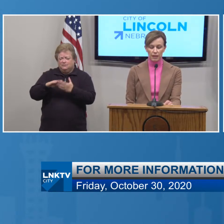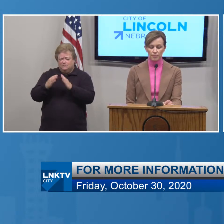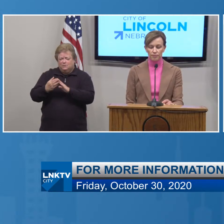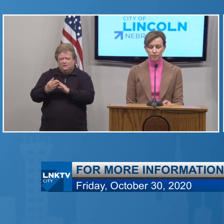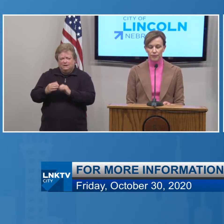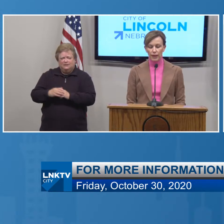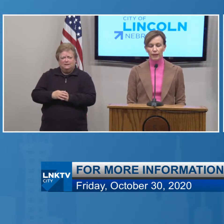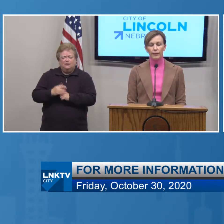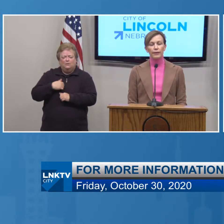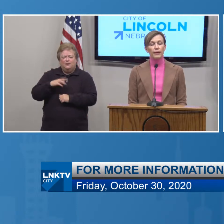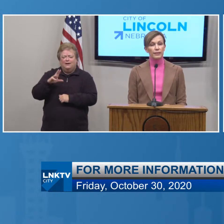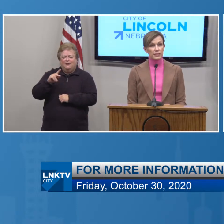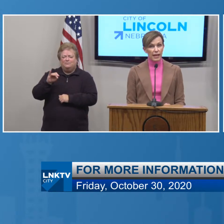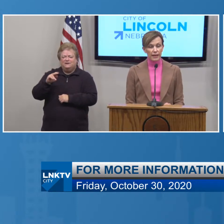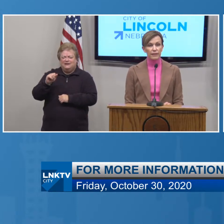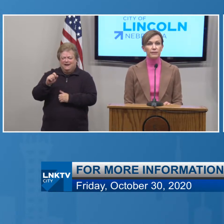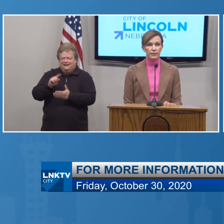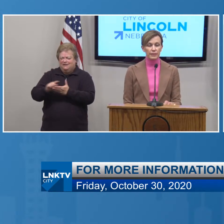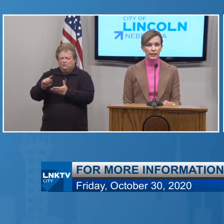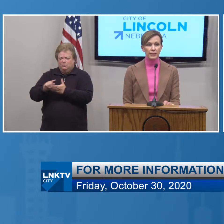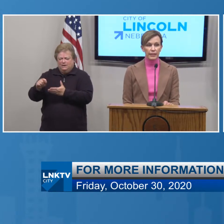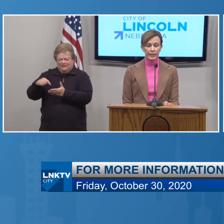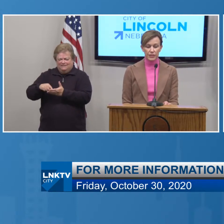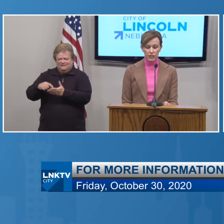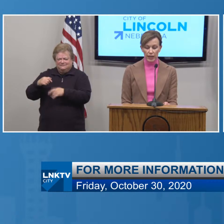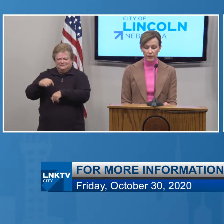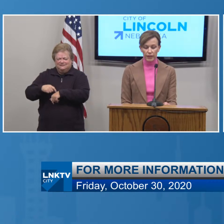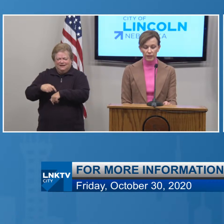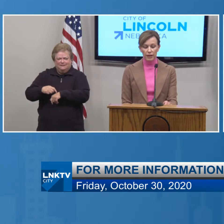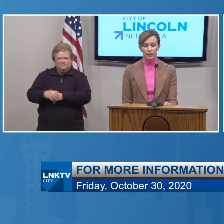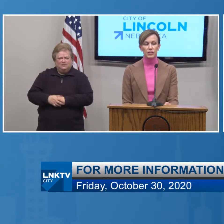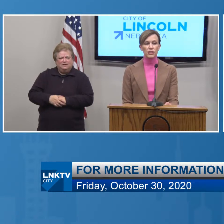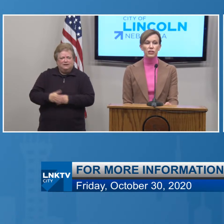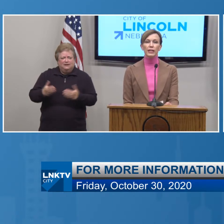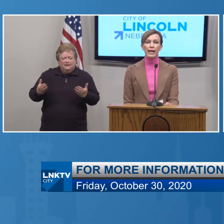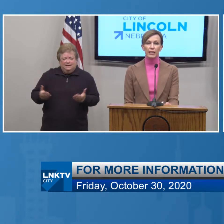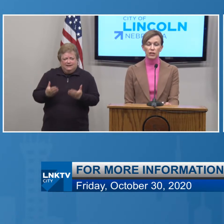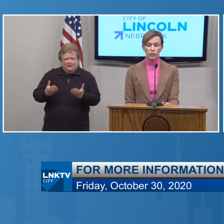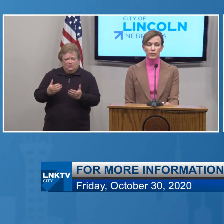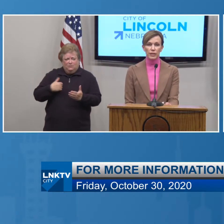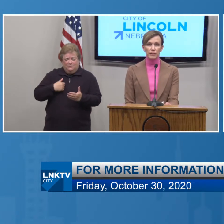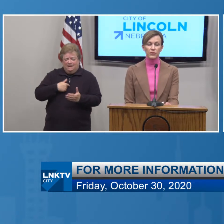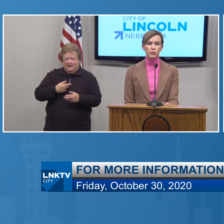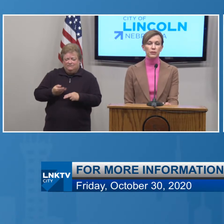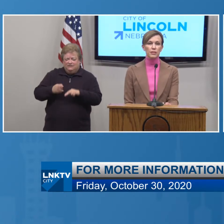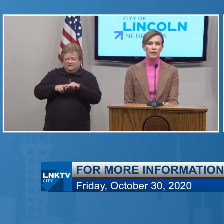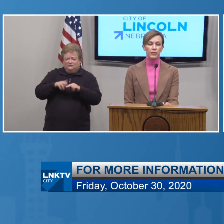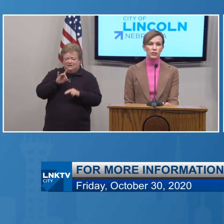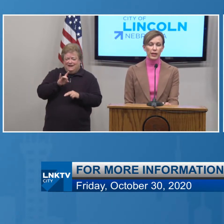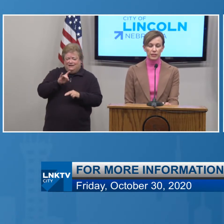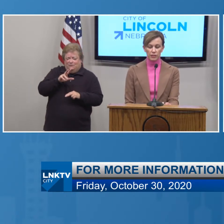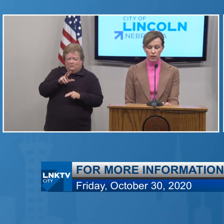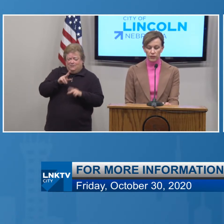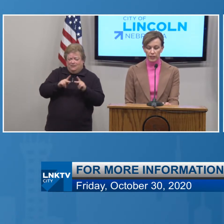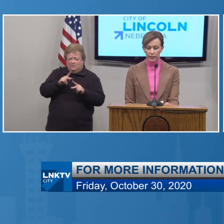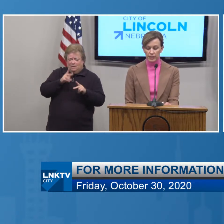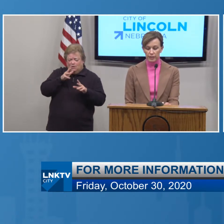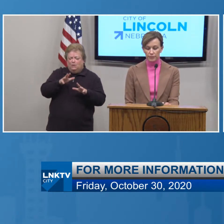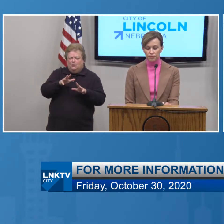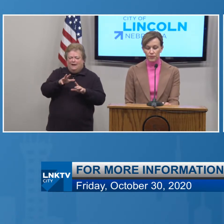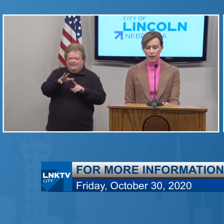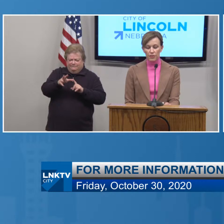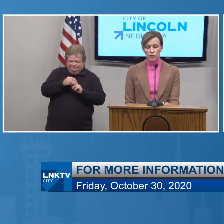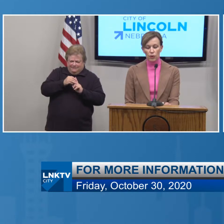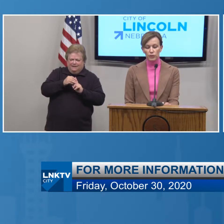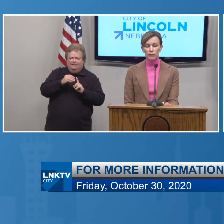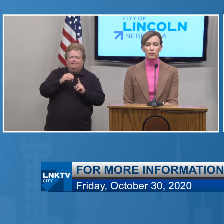about this time. Today, in Lincoln and Lancaster County, an additional 83 individuals have contracted